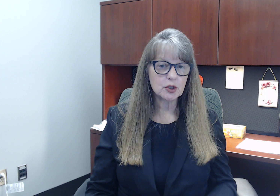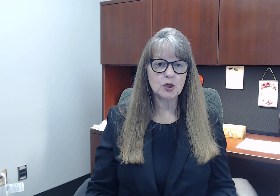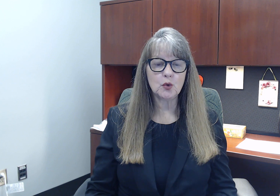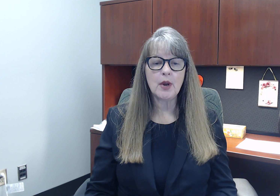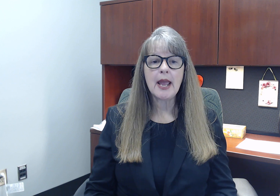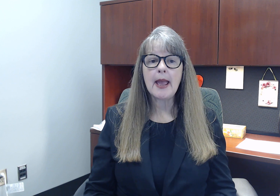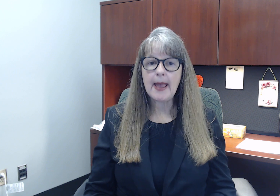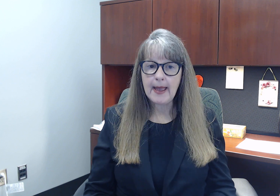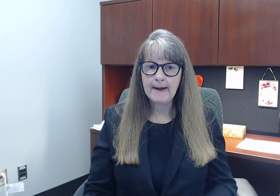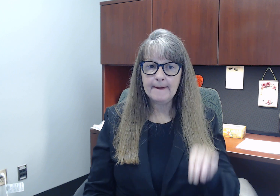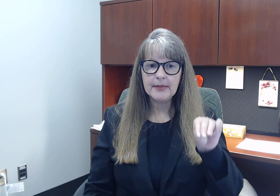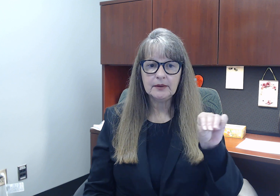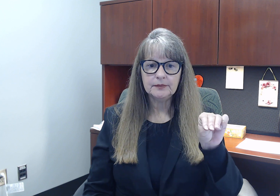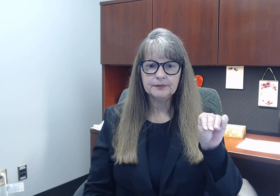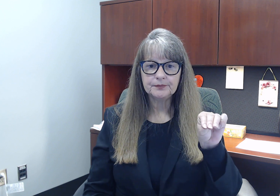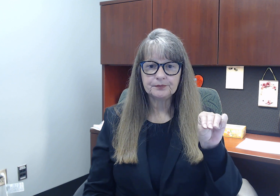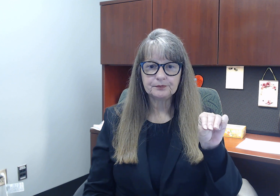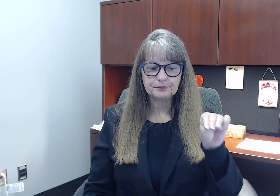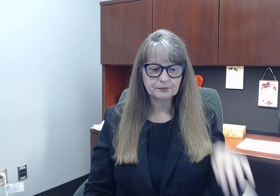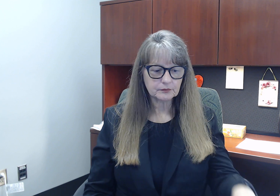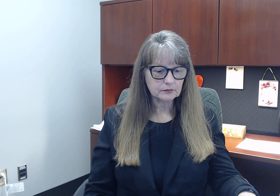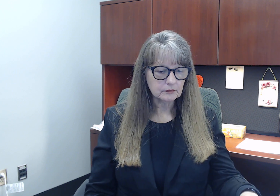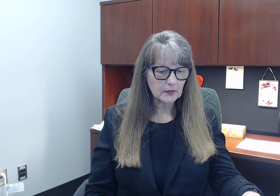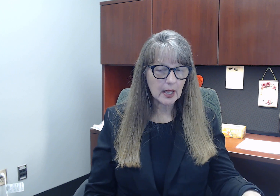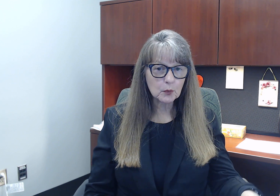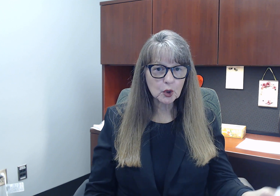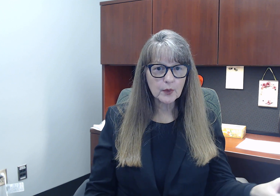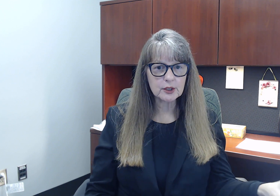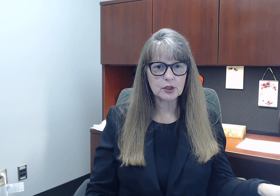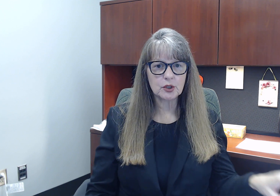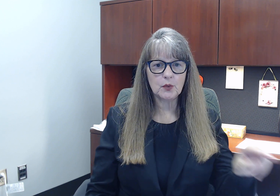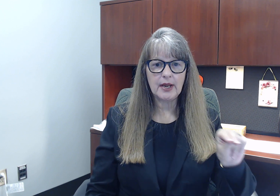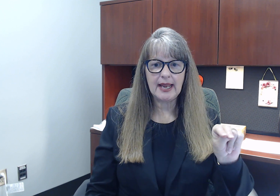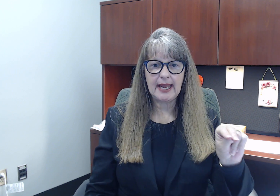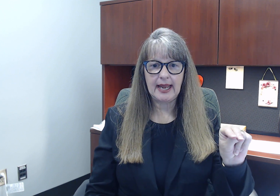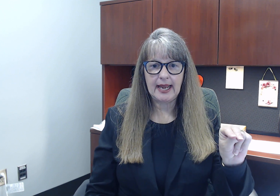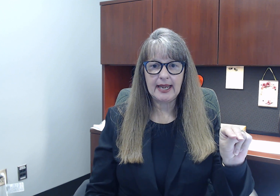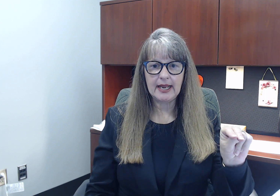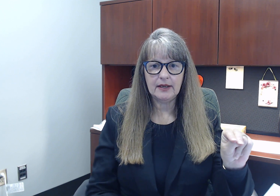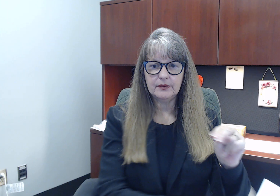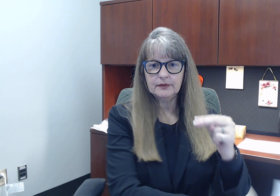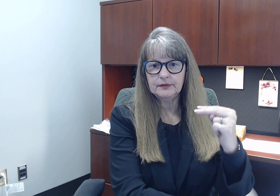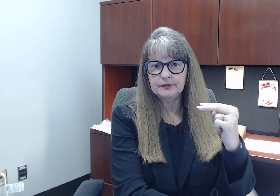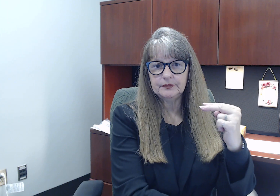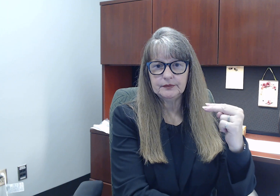do M, and we're going to do N,